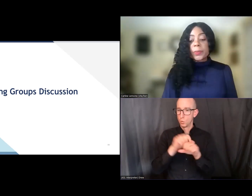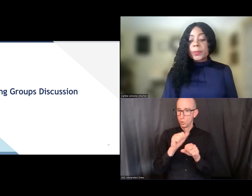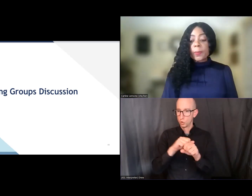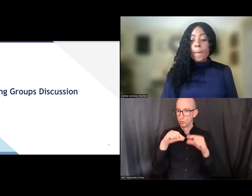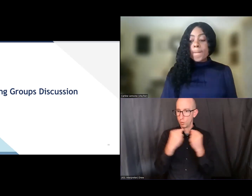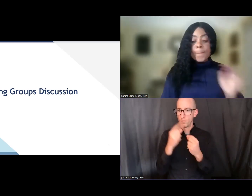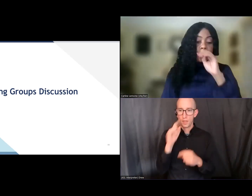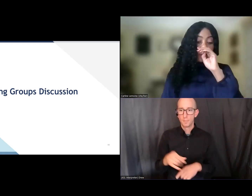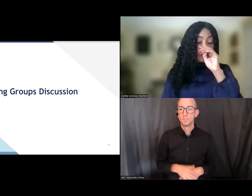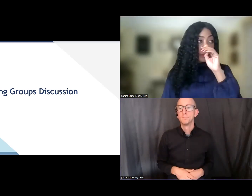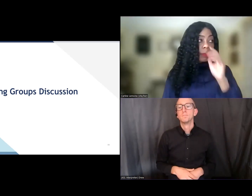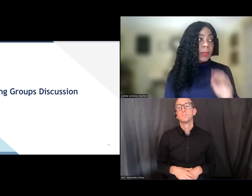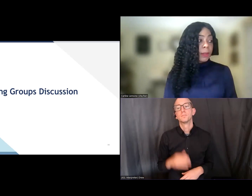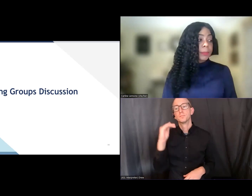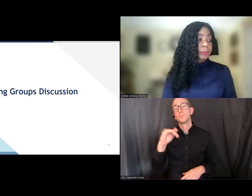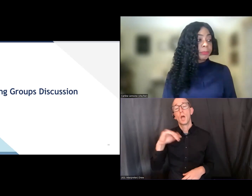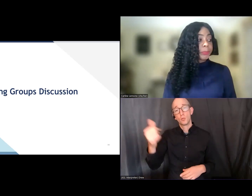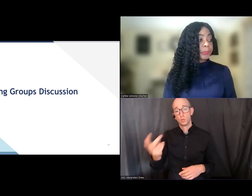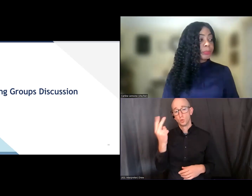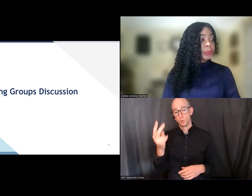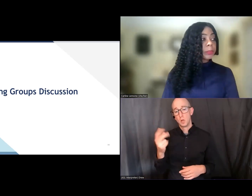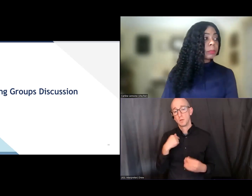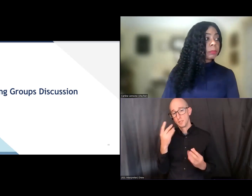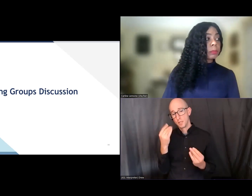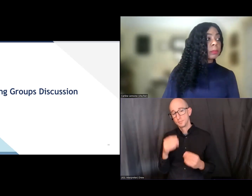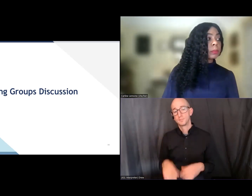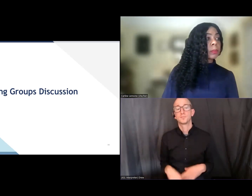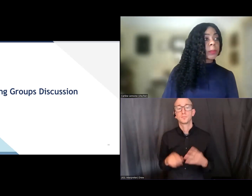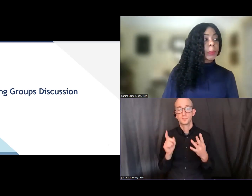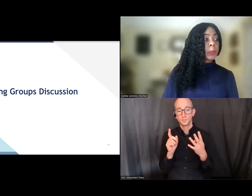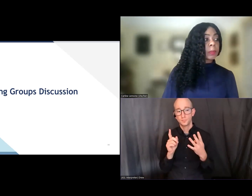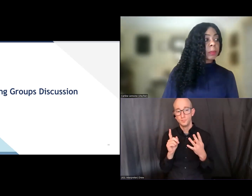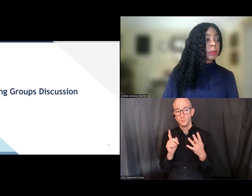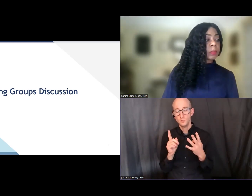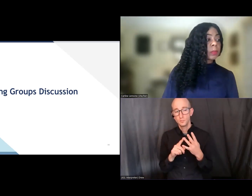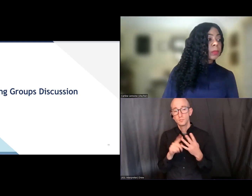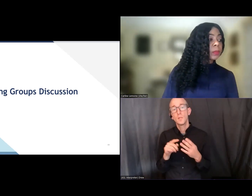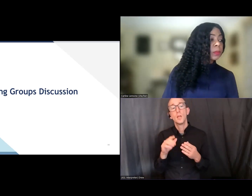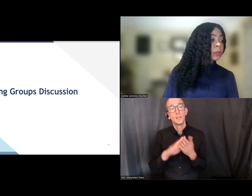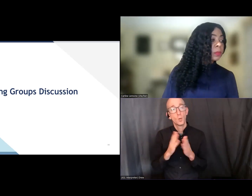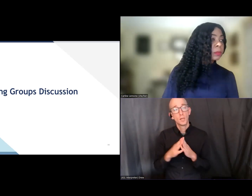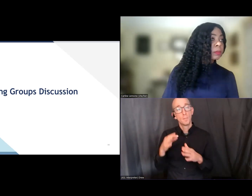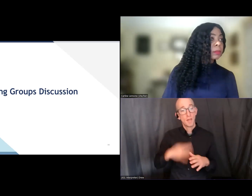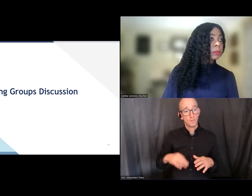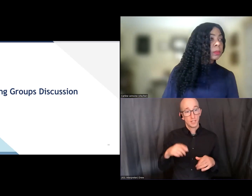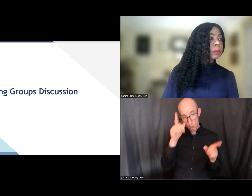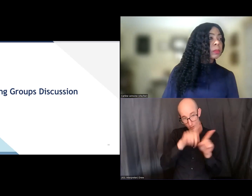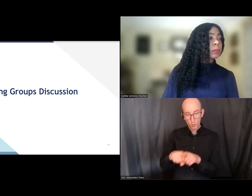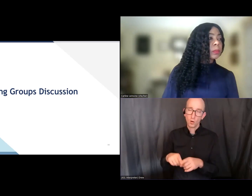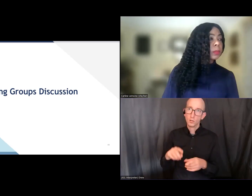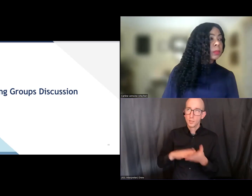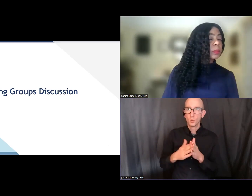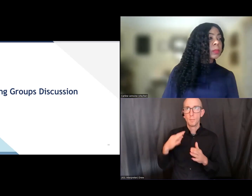the other two that I was thinking of is community benefit agreements or community benefit plans, right? How are